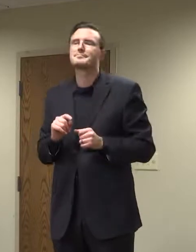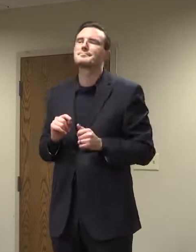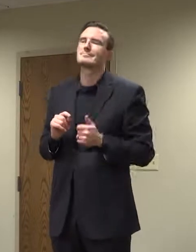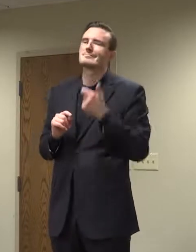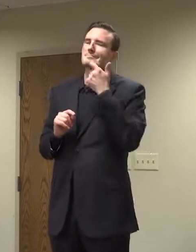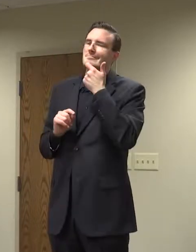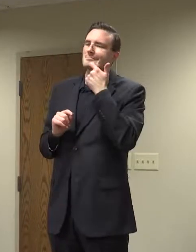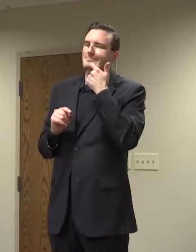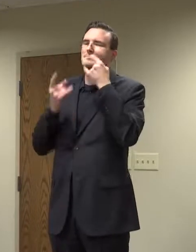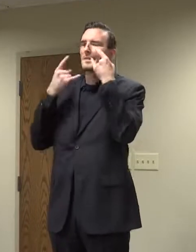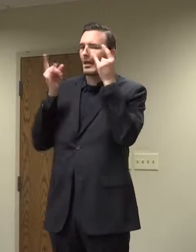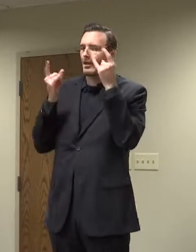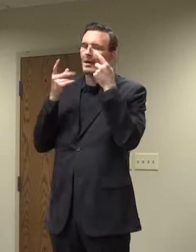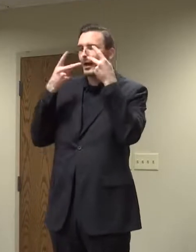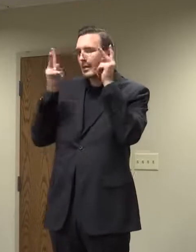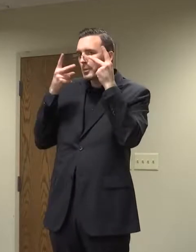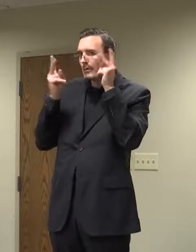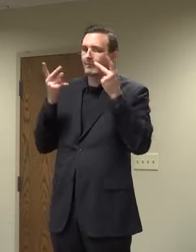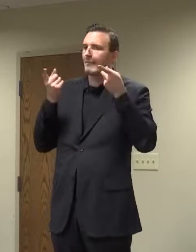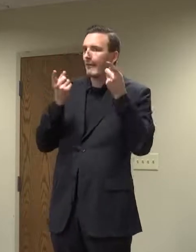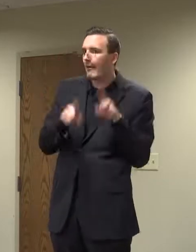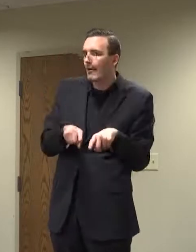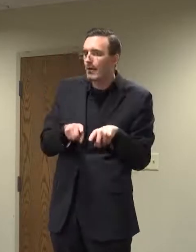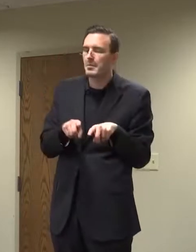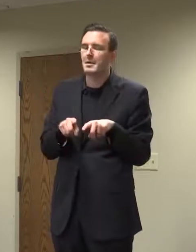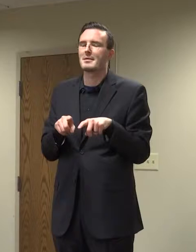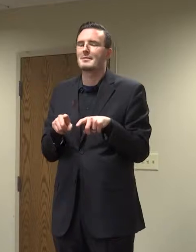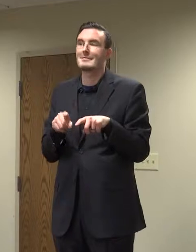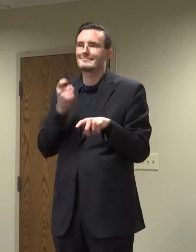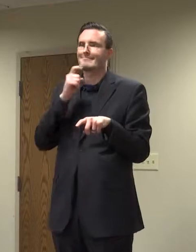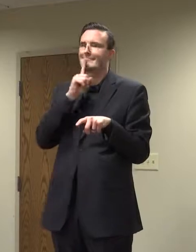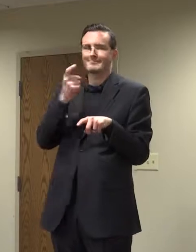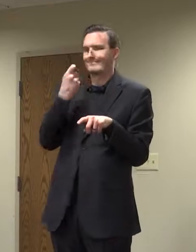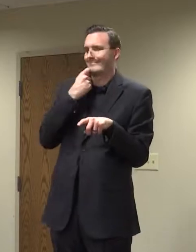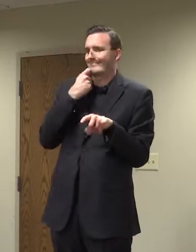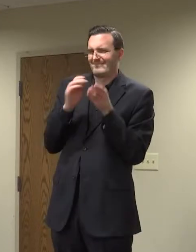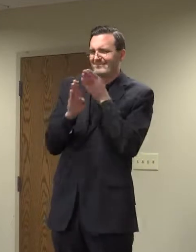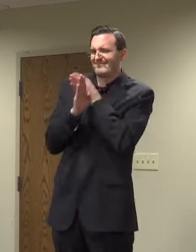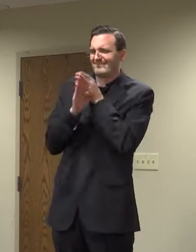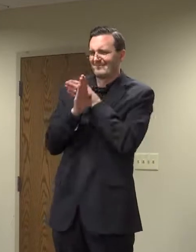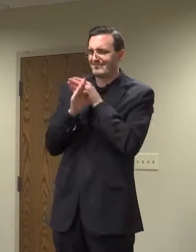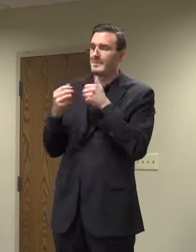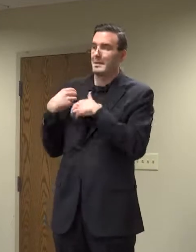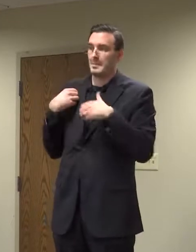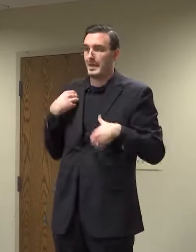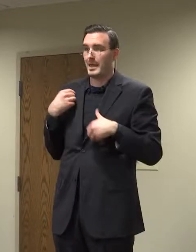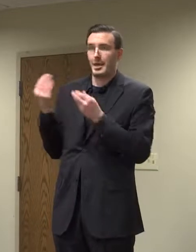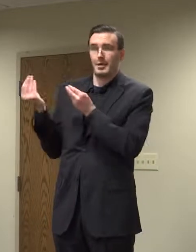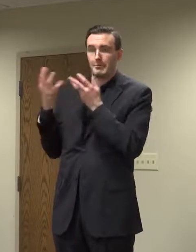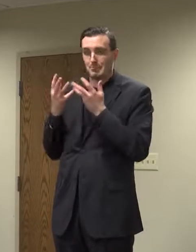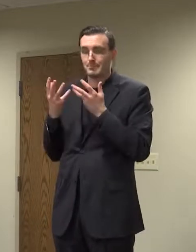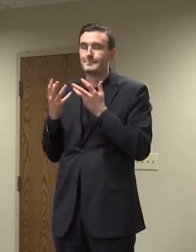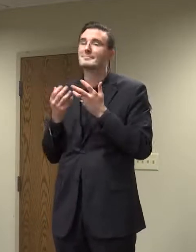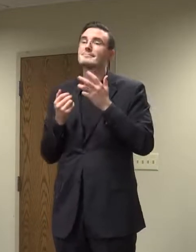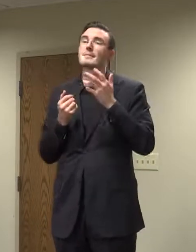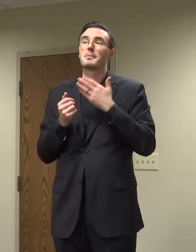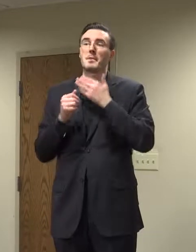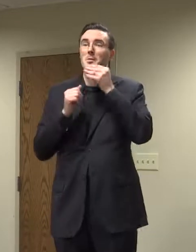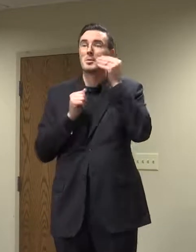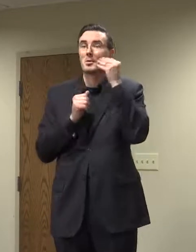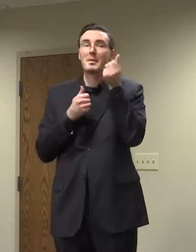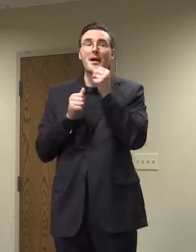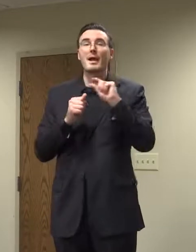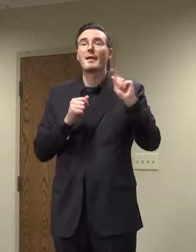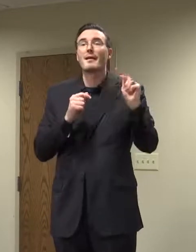Halloween event? Well, I was just talking, the mayor and I were talking beforehand. I had a total of 0 trick-or-treaters at my house. I had